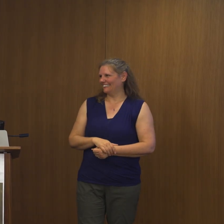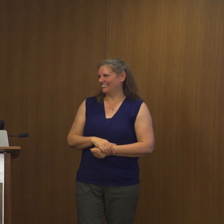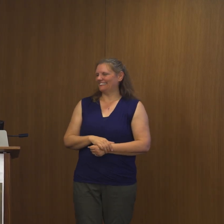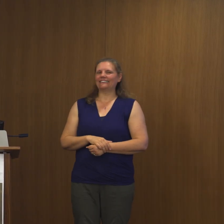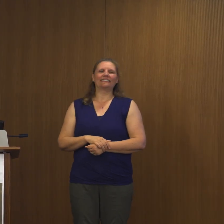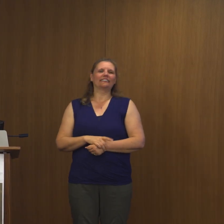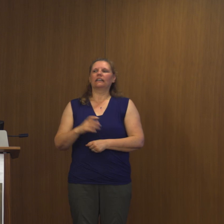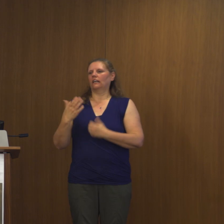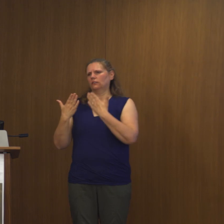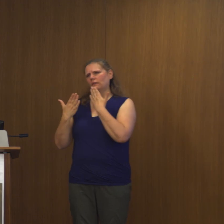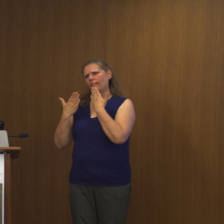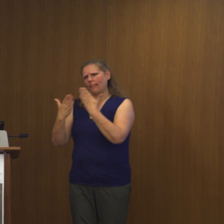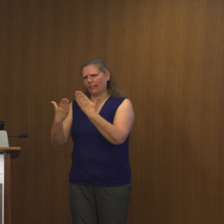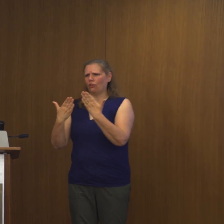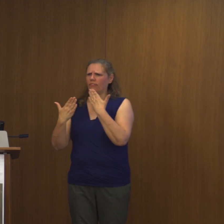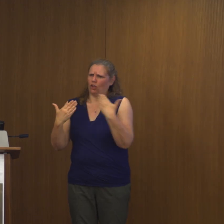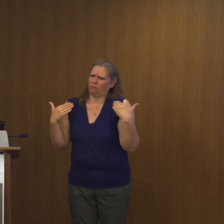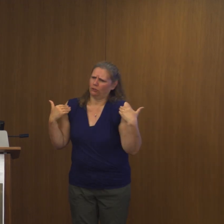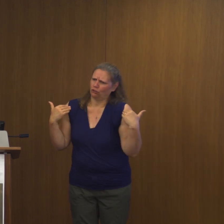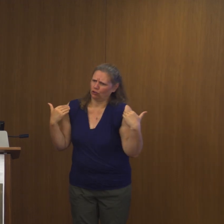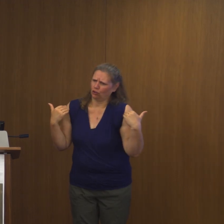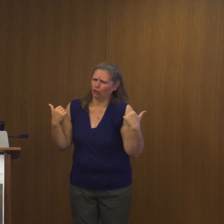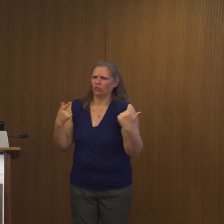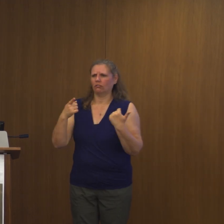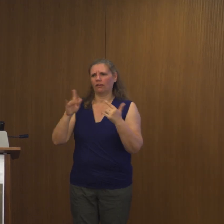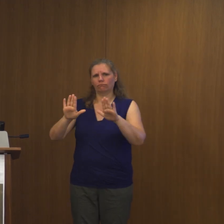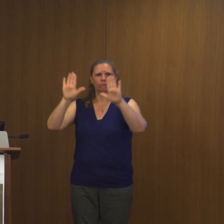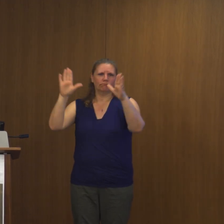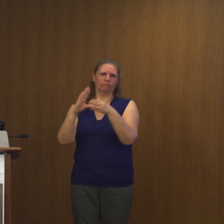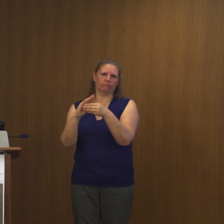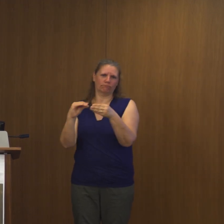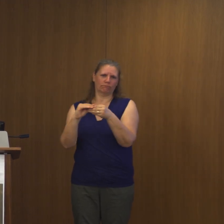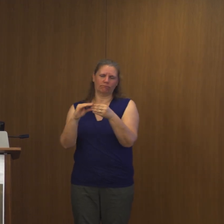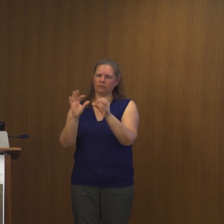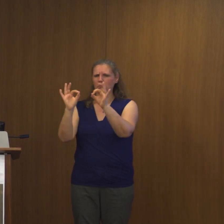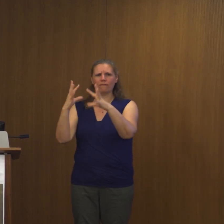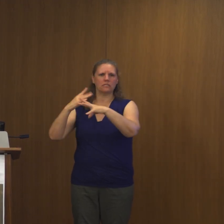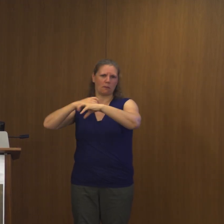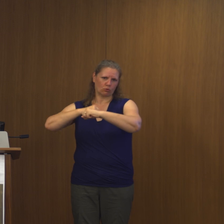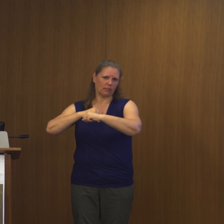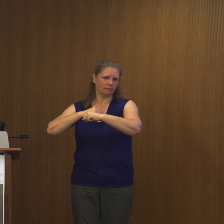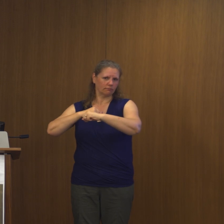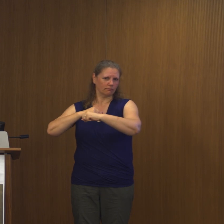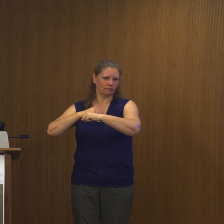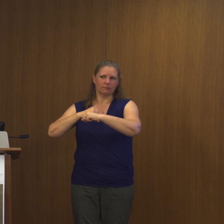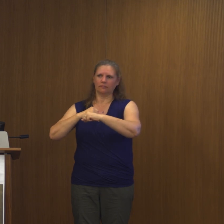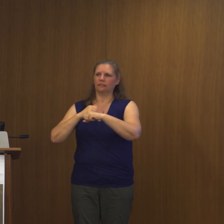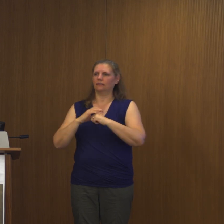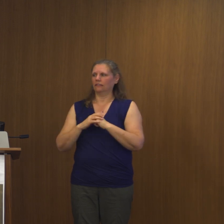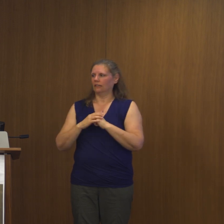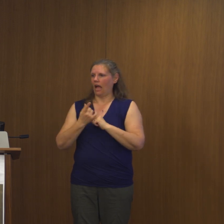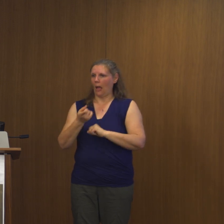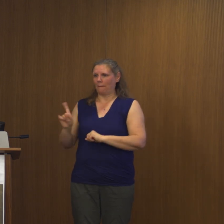So thank you so much, Mr. Duncan, for this amazing words. A great summary of what we discussed. I'm just back at the